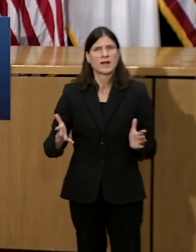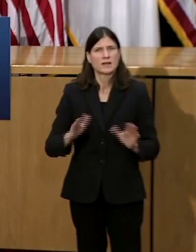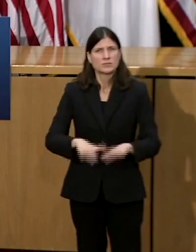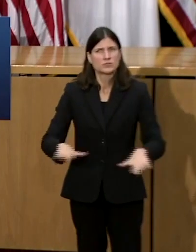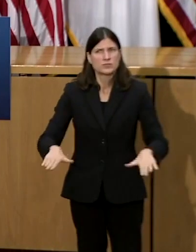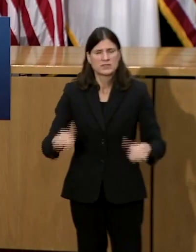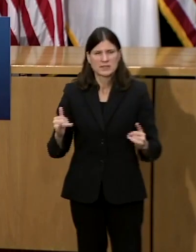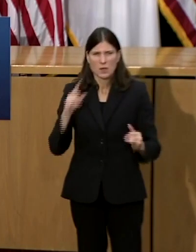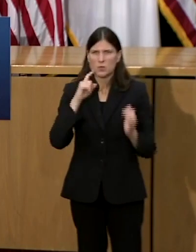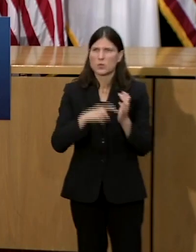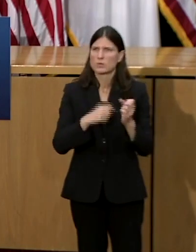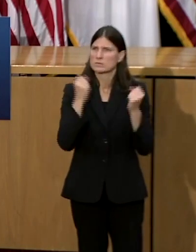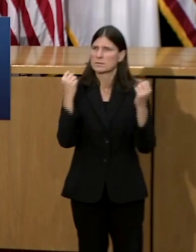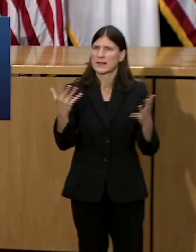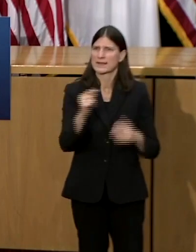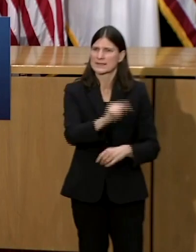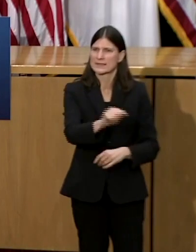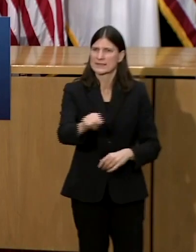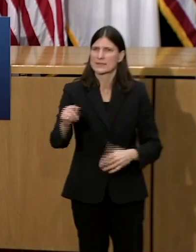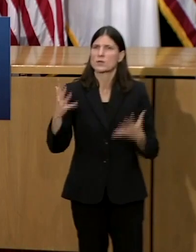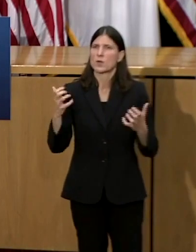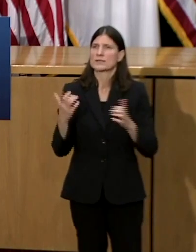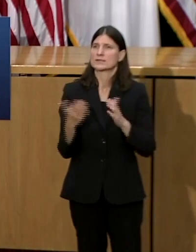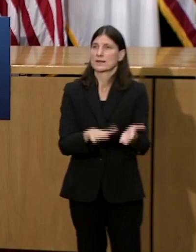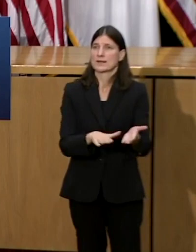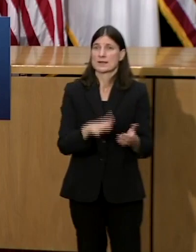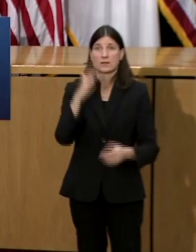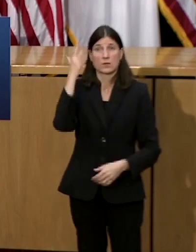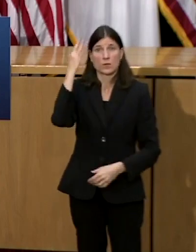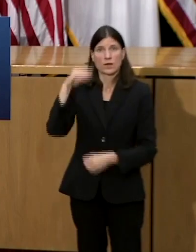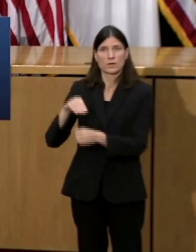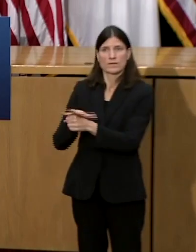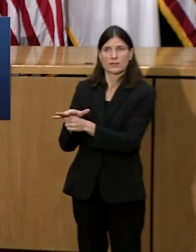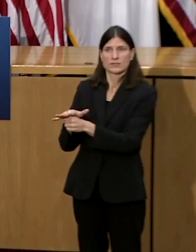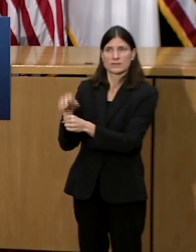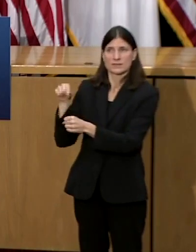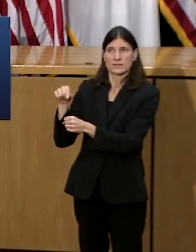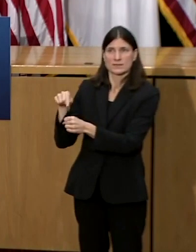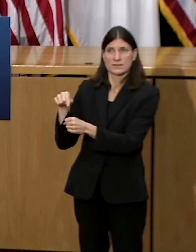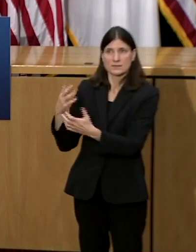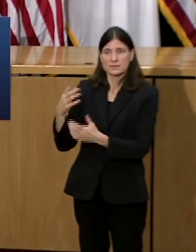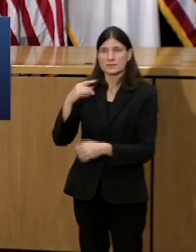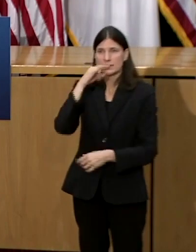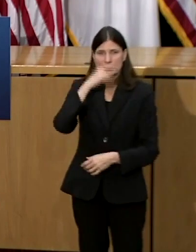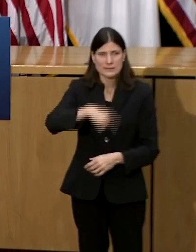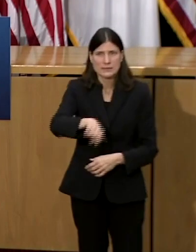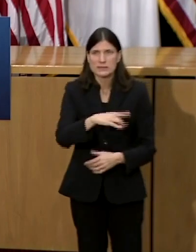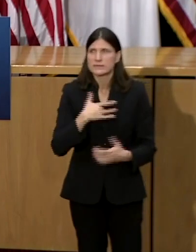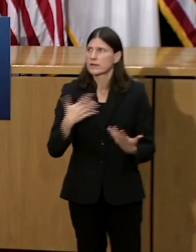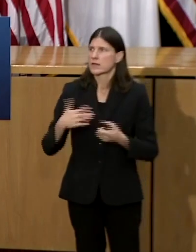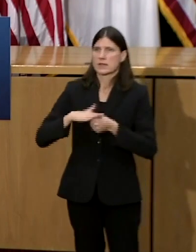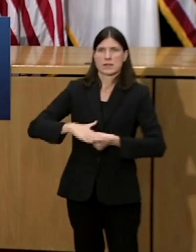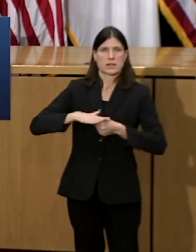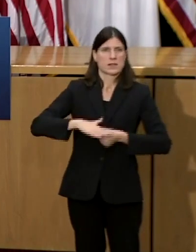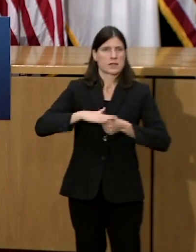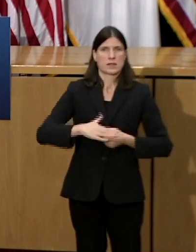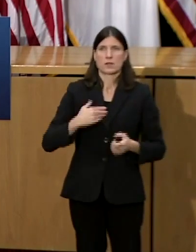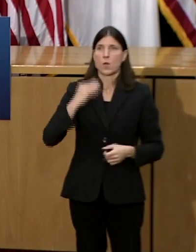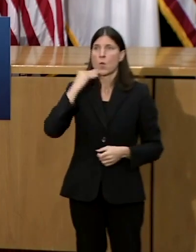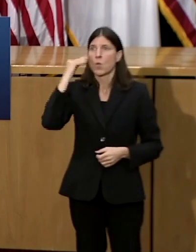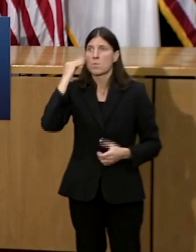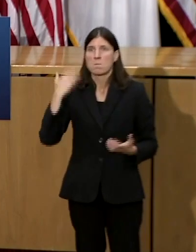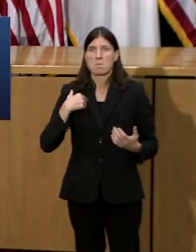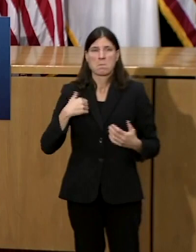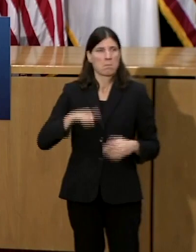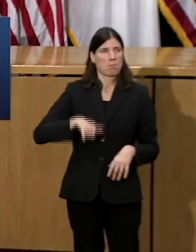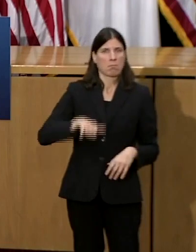or breaking under the stress of the pandemic, and specifically from being alone for long hours at the computer. Many children